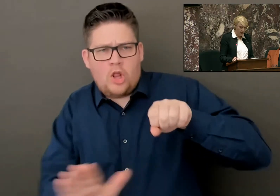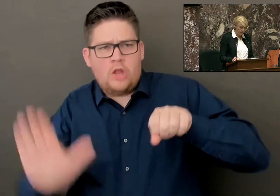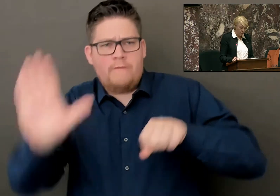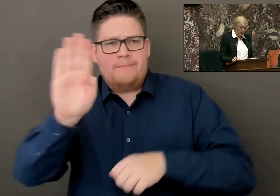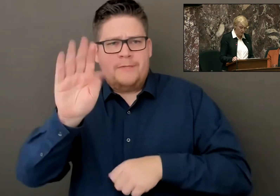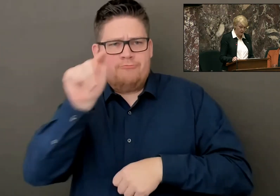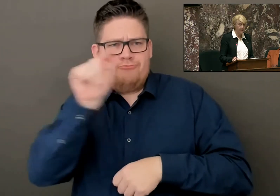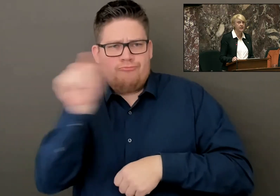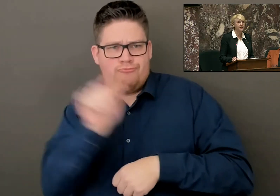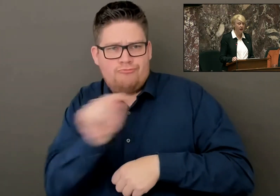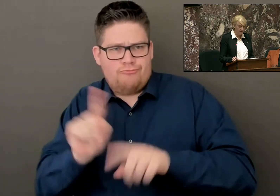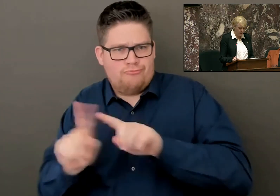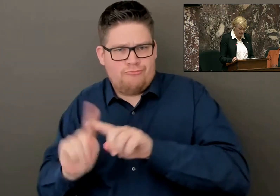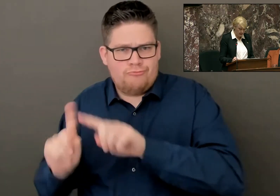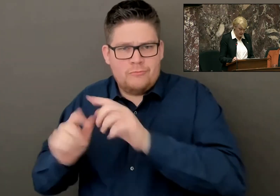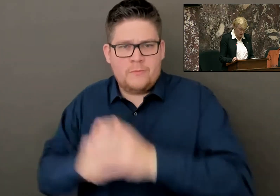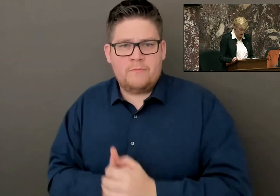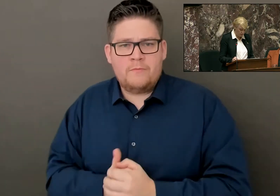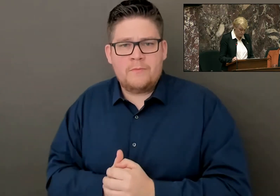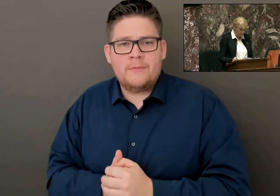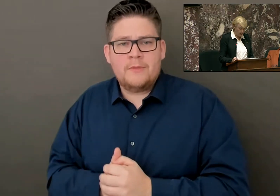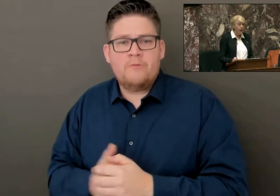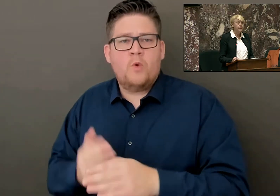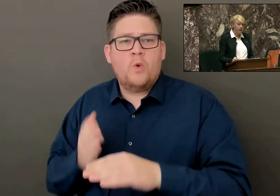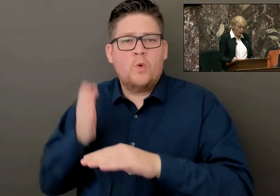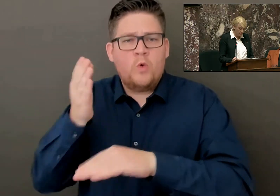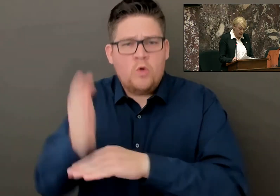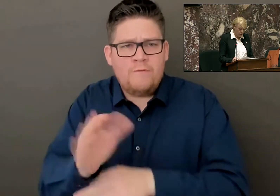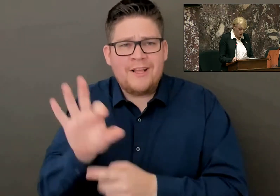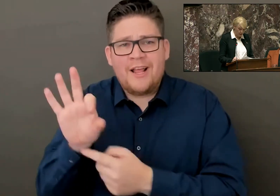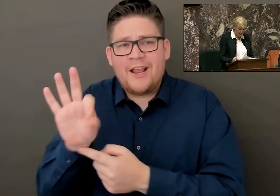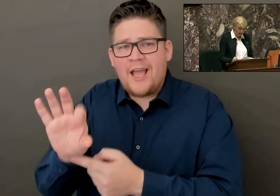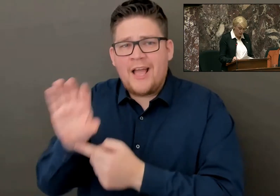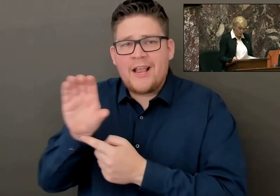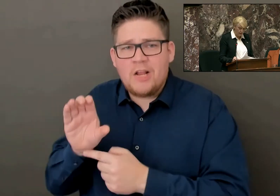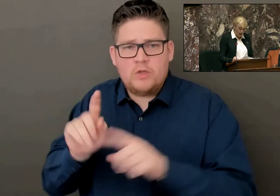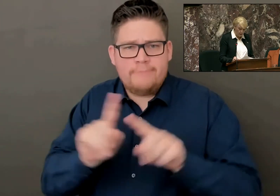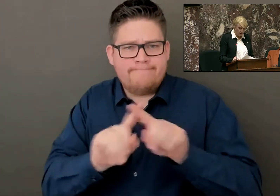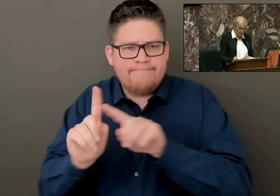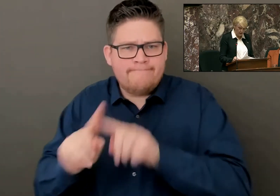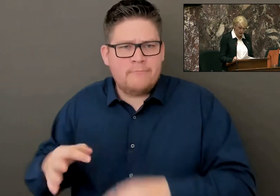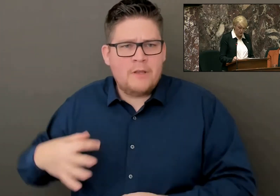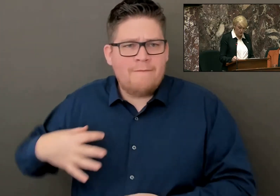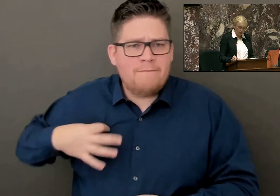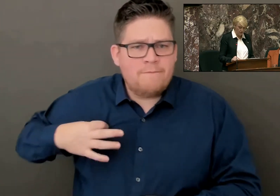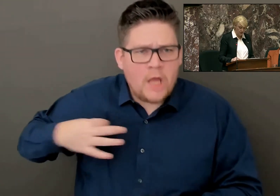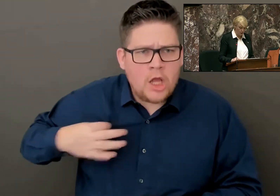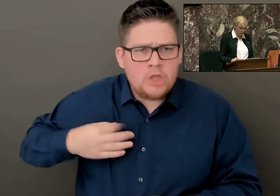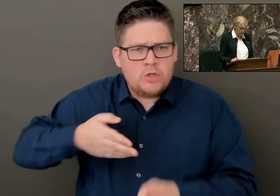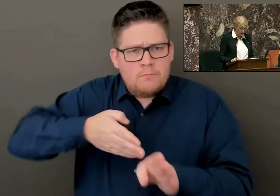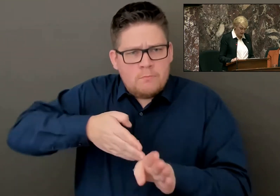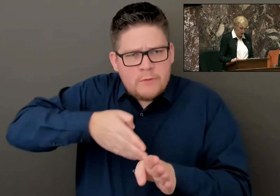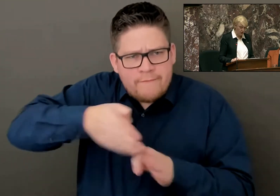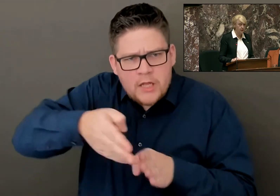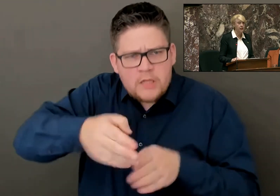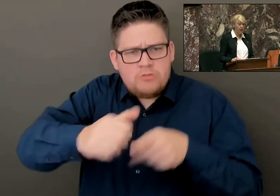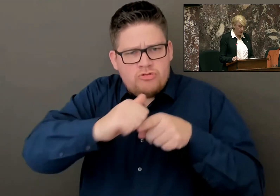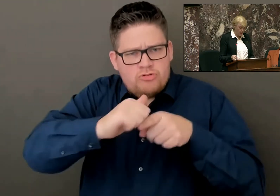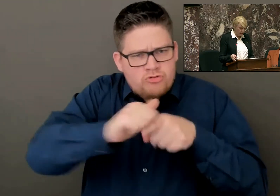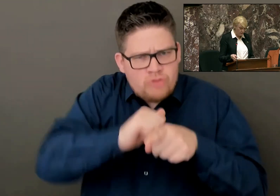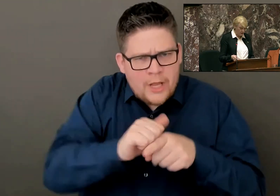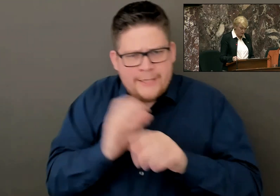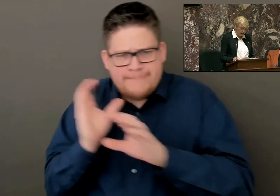day, 365 days a year. They rotate hosting with other volunteer search and rescue